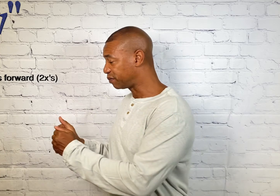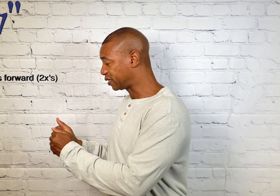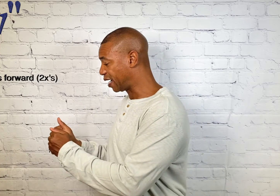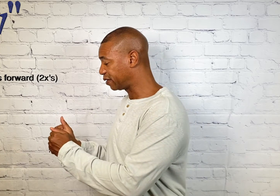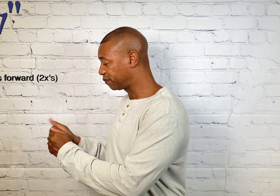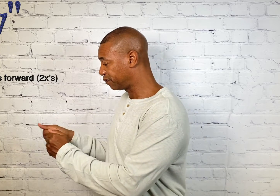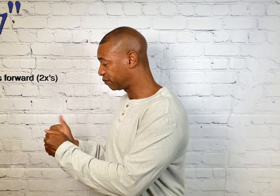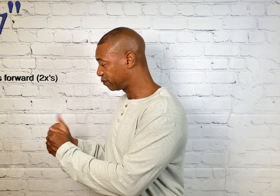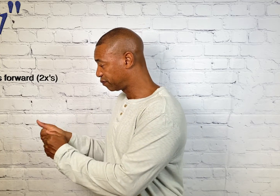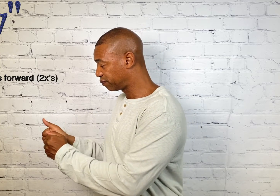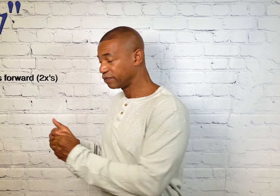side.